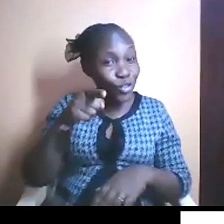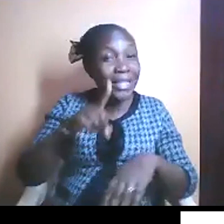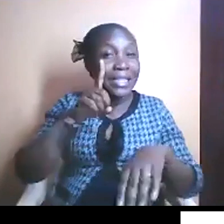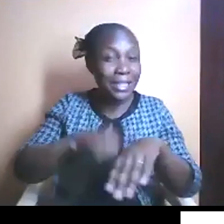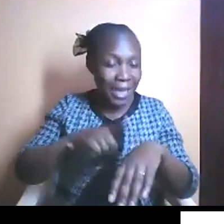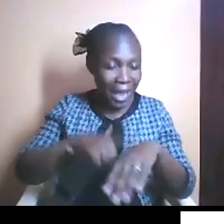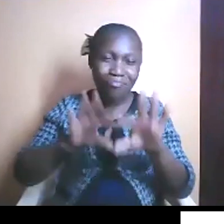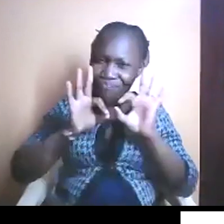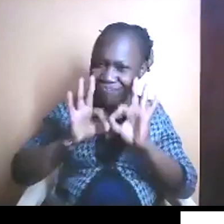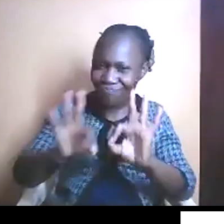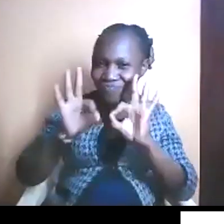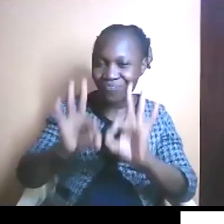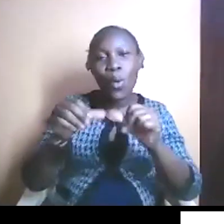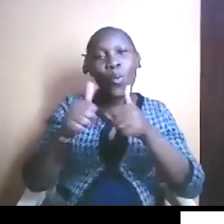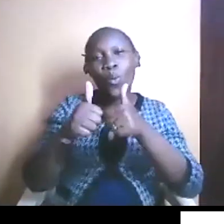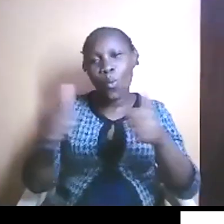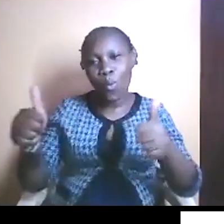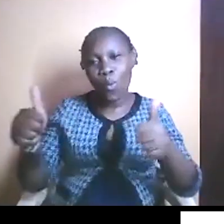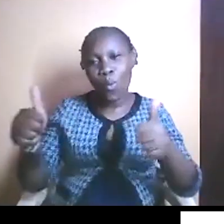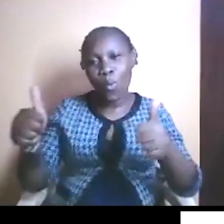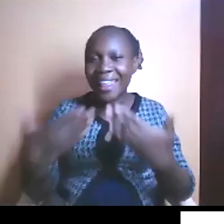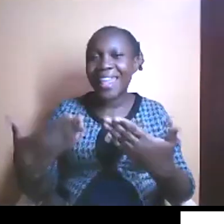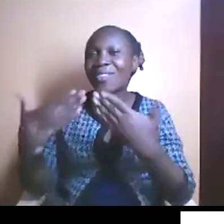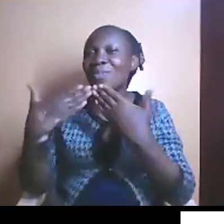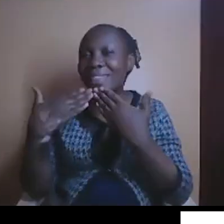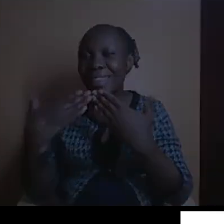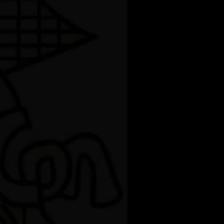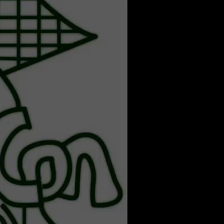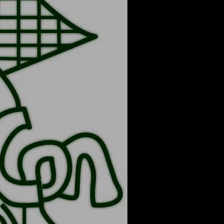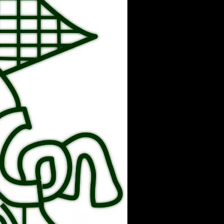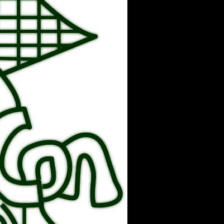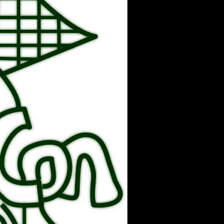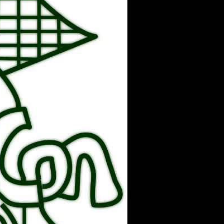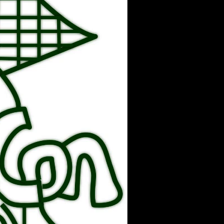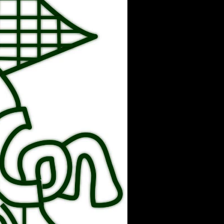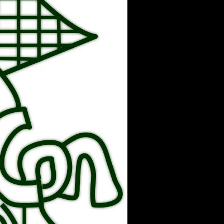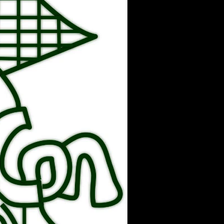So thank you, and have yourself a lovely night.